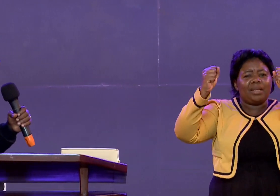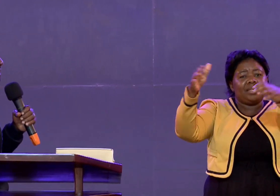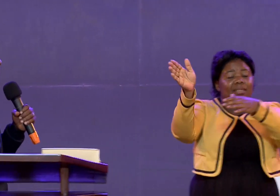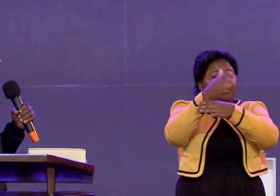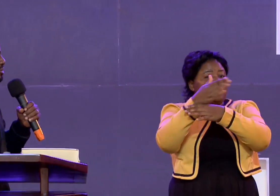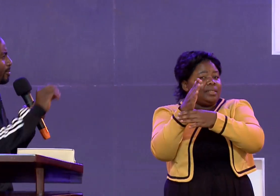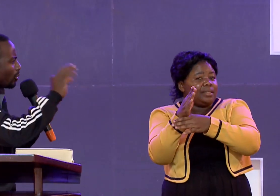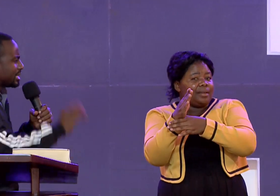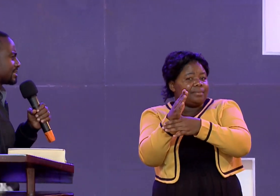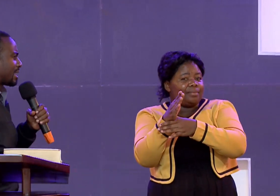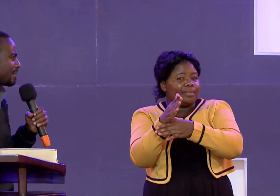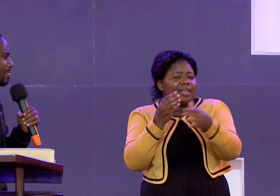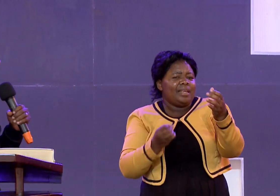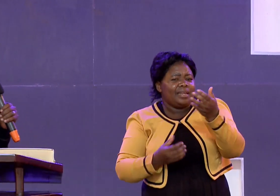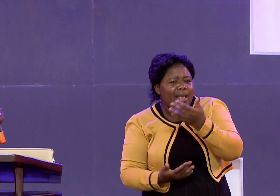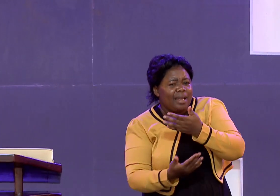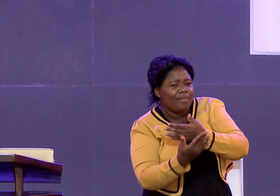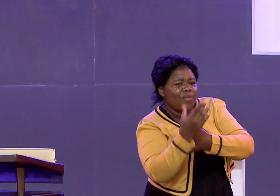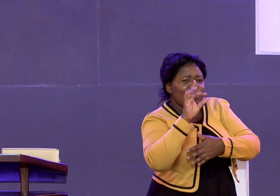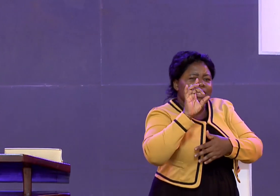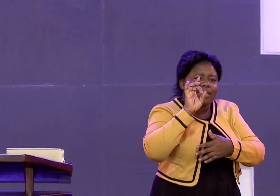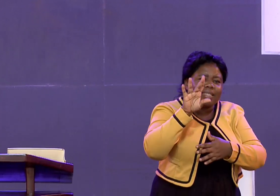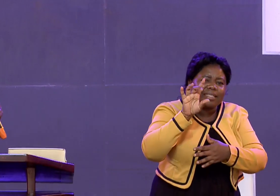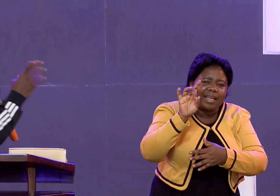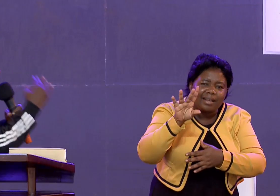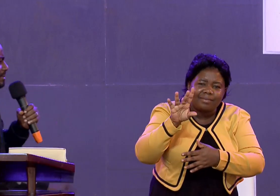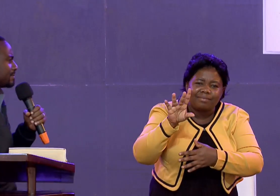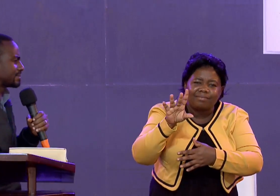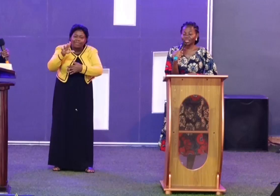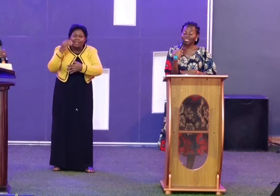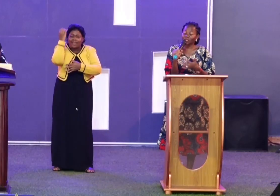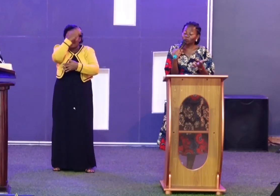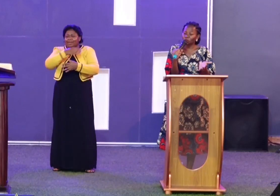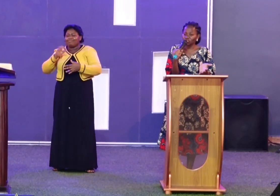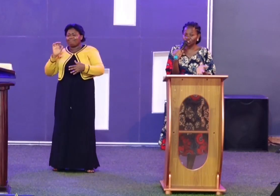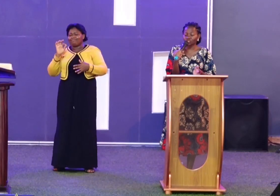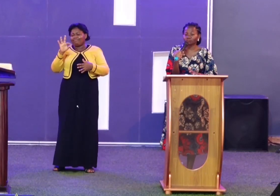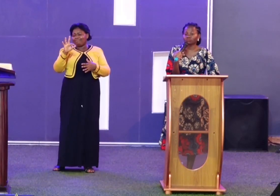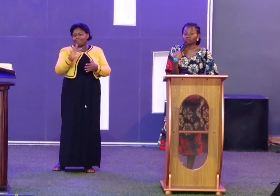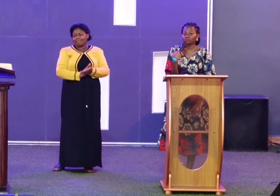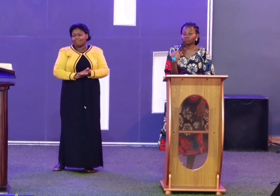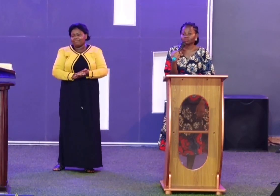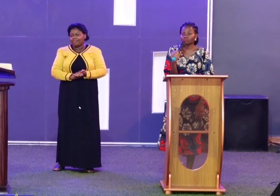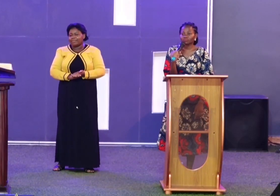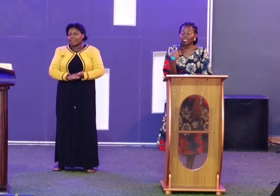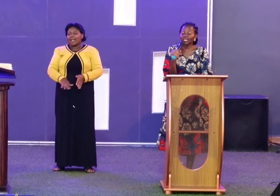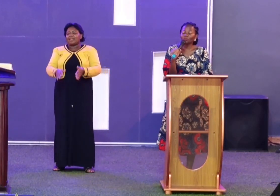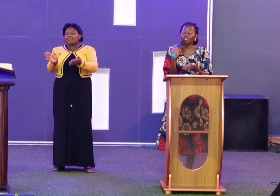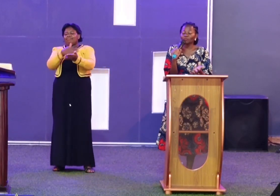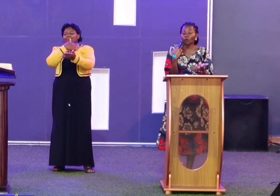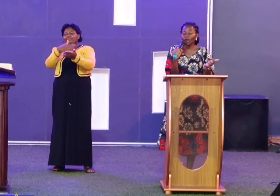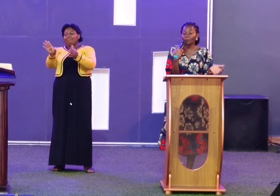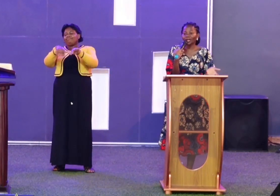muweleza wa amanyi. He was a morning star. Yali munyanya yokumacha. He was handsome. Yali mulunji. He was a good singer.